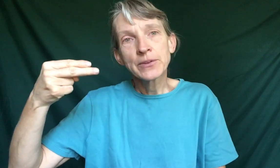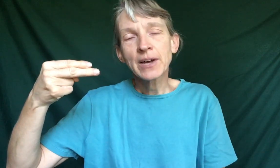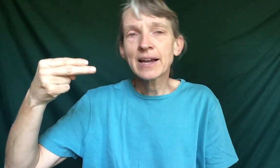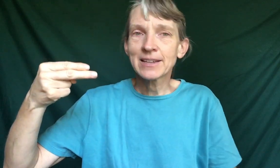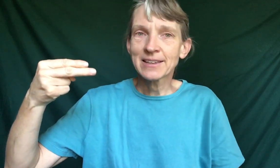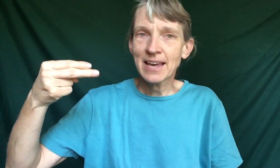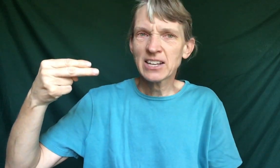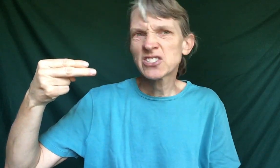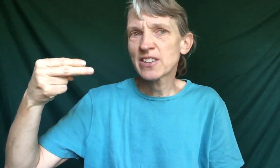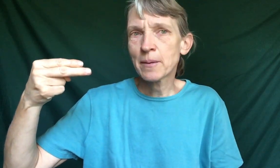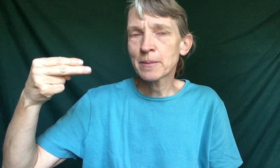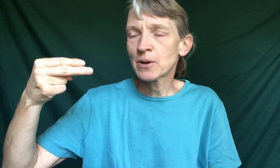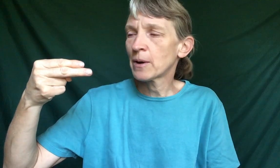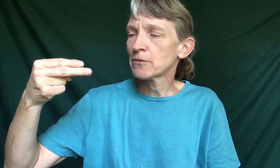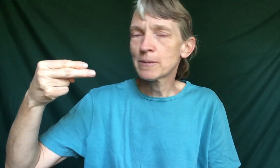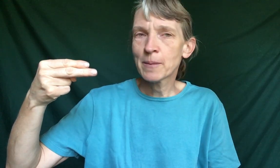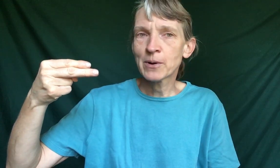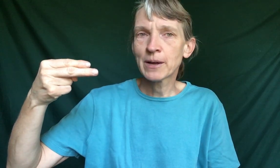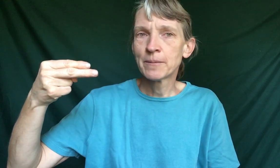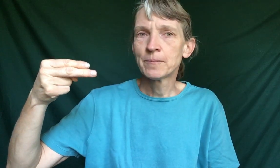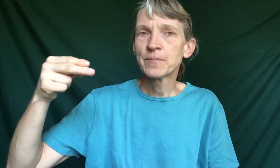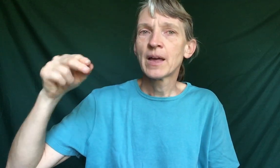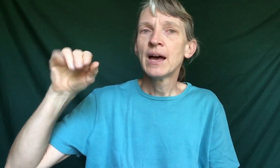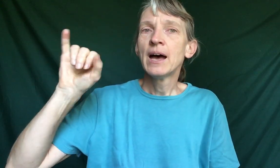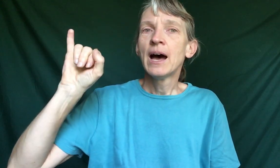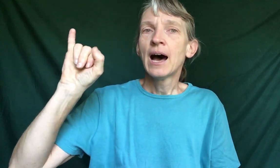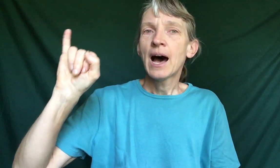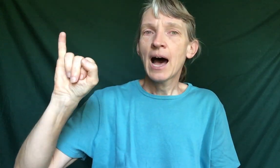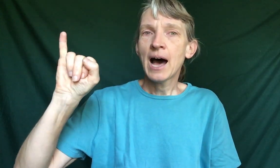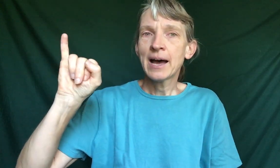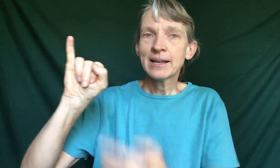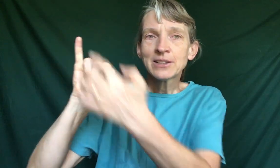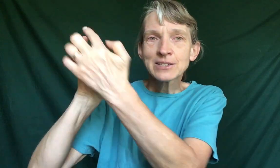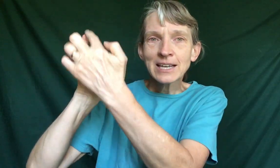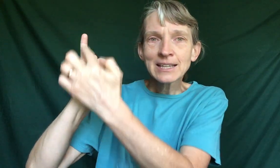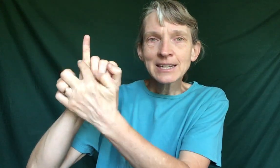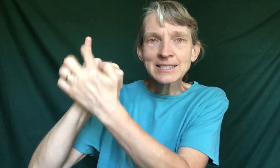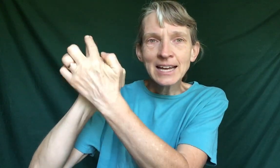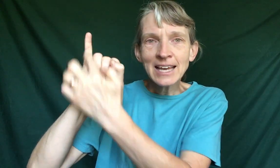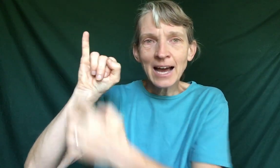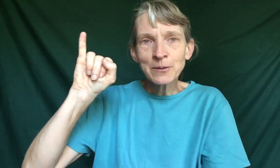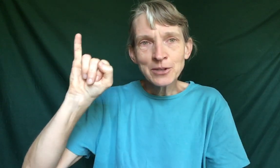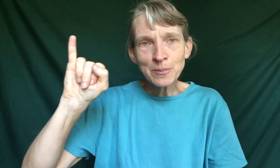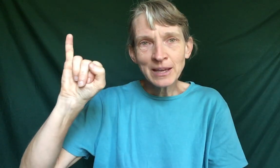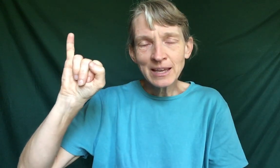look kind of like the H, so that might be a way of remembering. I looks like a little tiny I with your pinky.